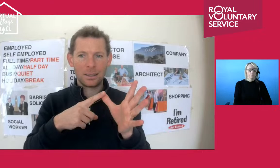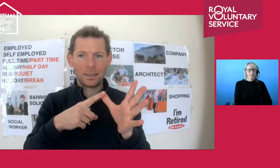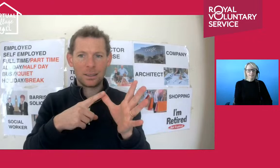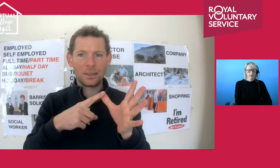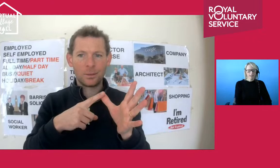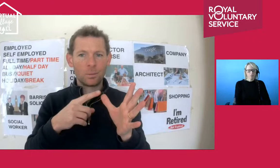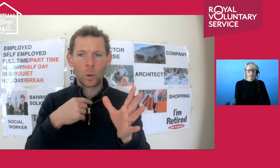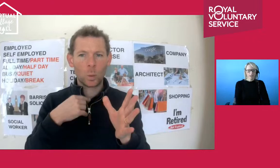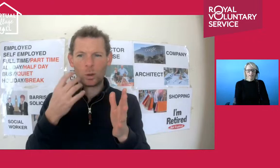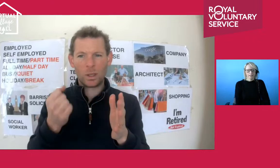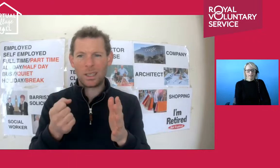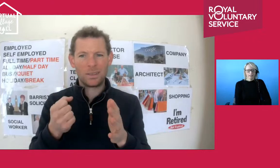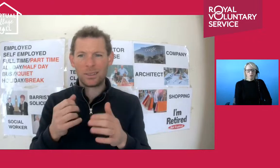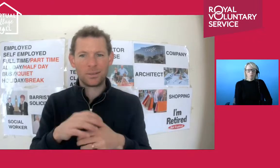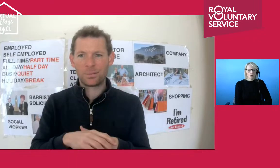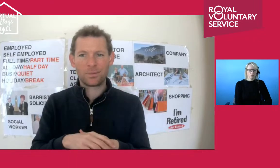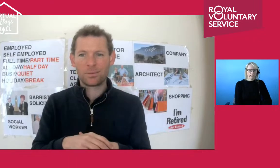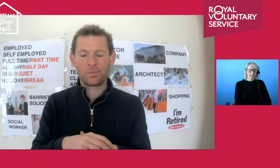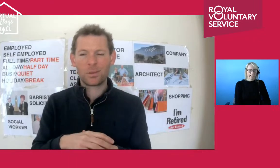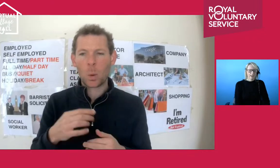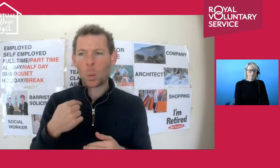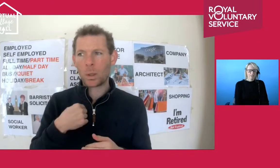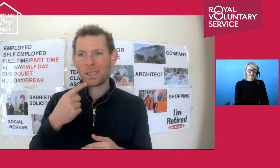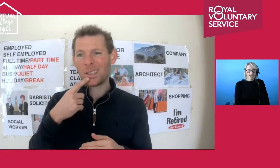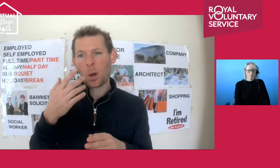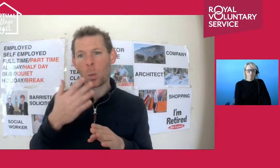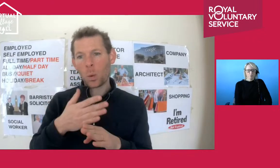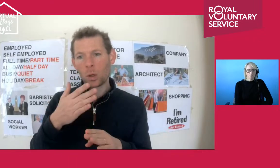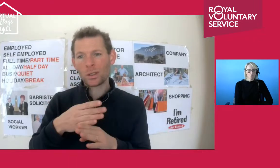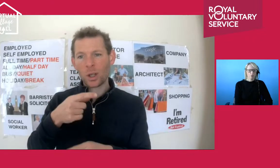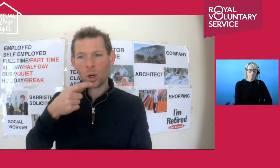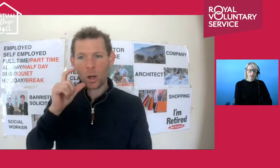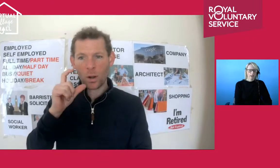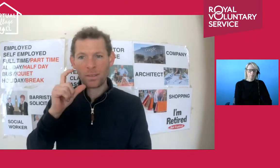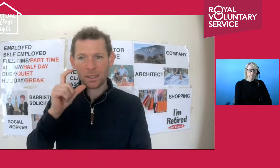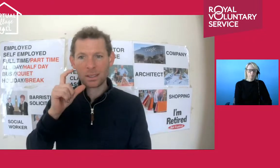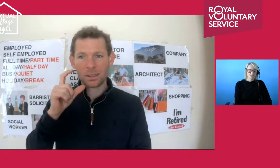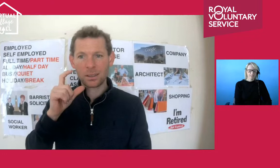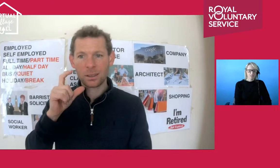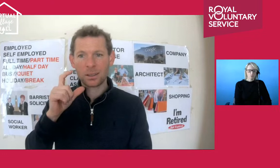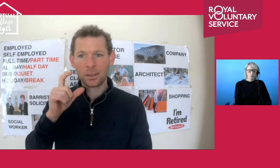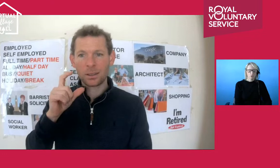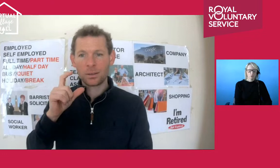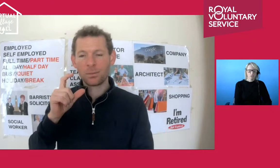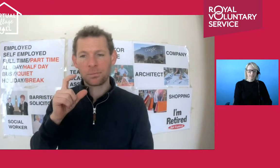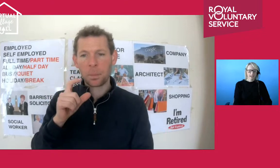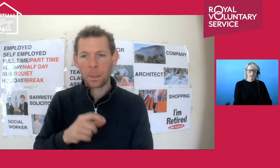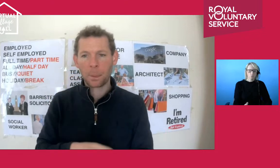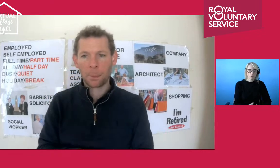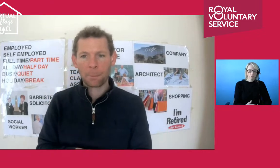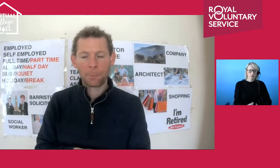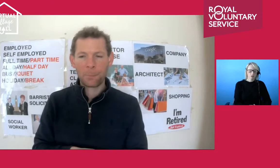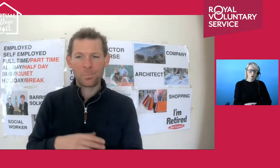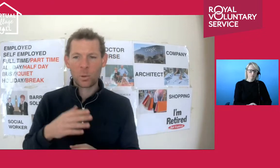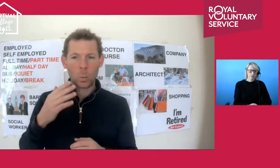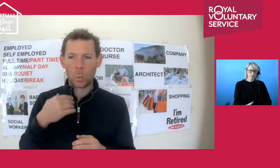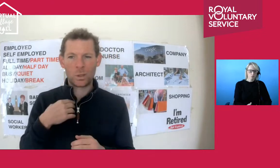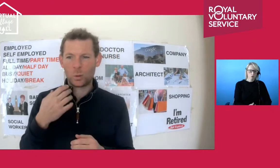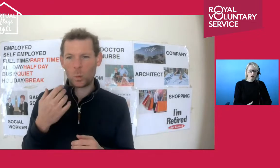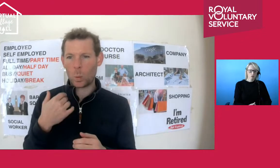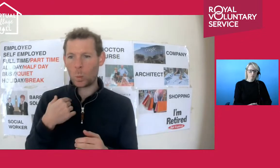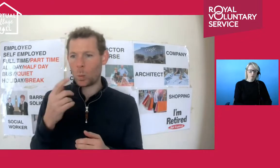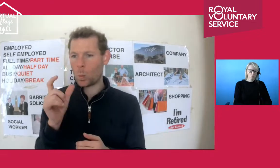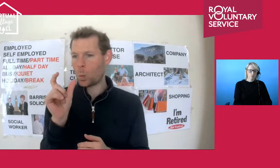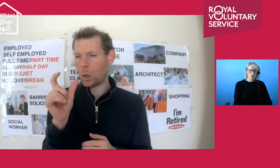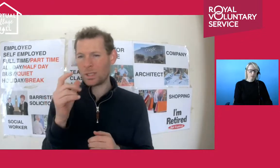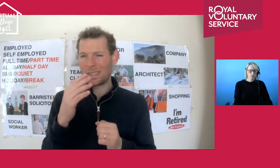Oh, a barista. Okay. We don't really have the sign for barista, so you would just sign